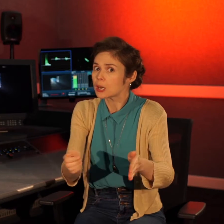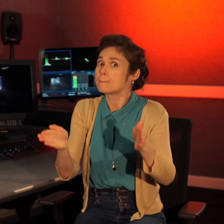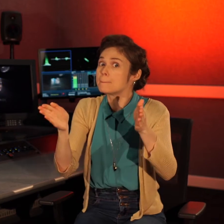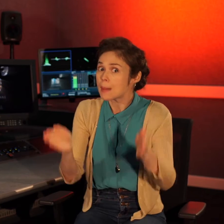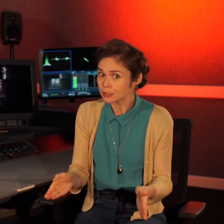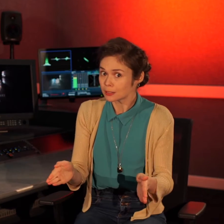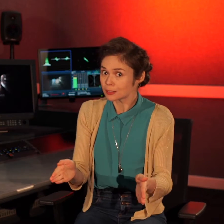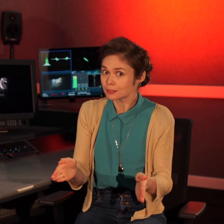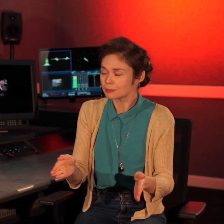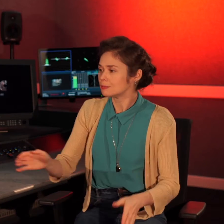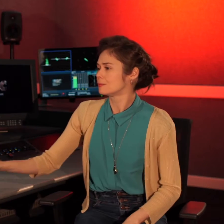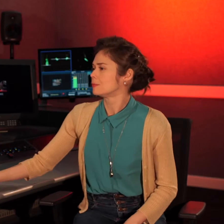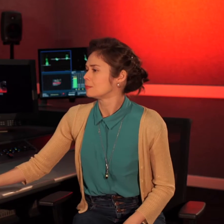punish Claudius.